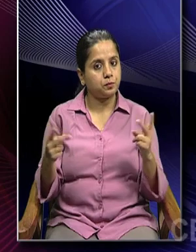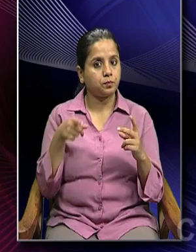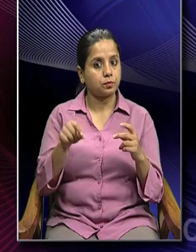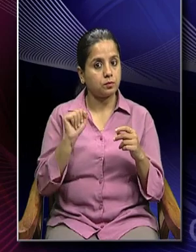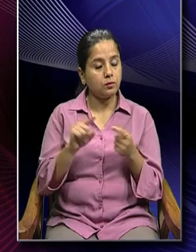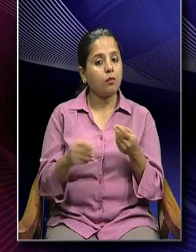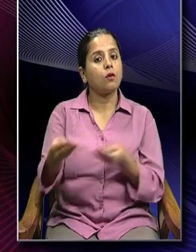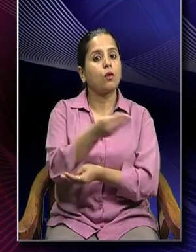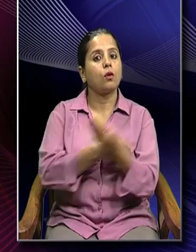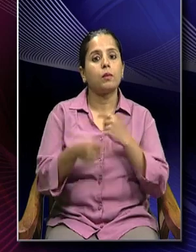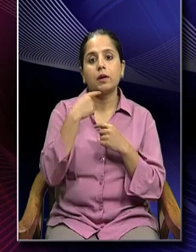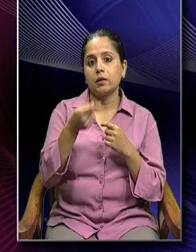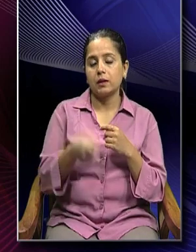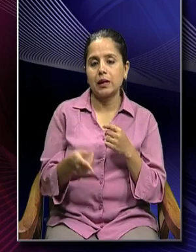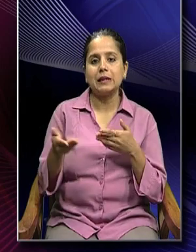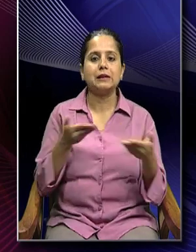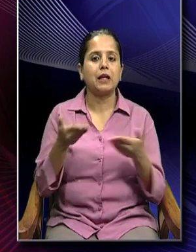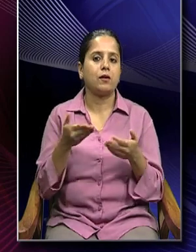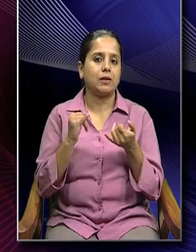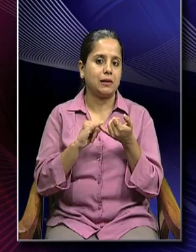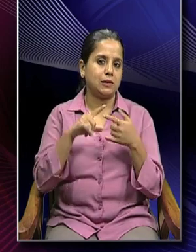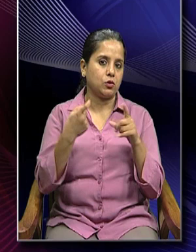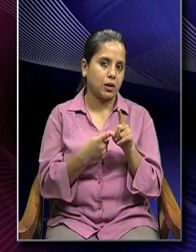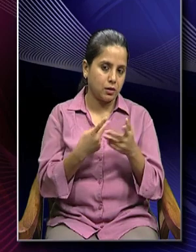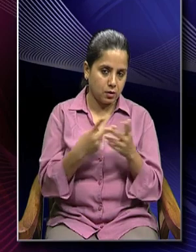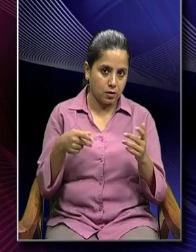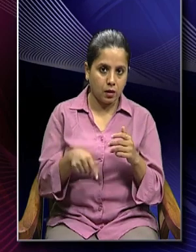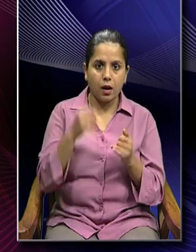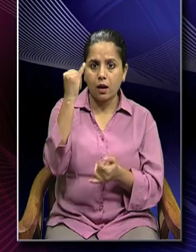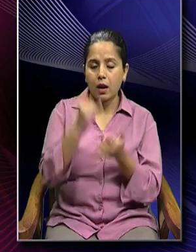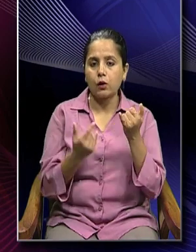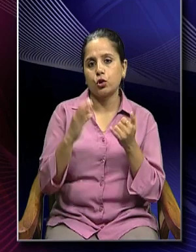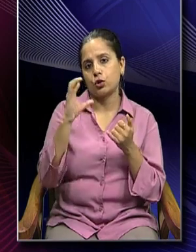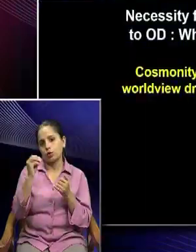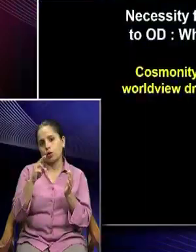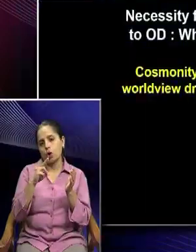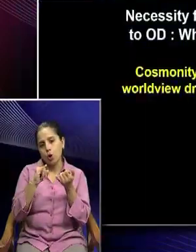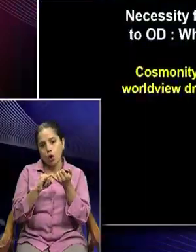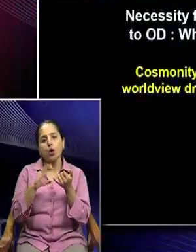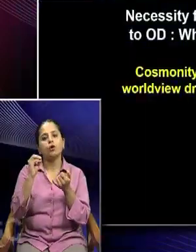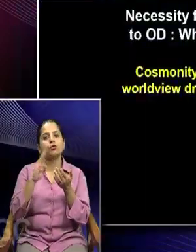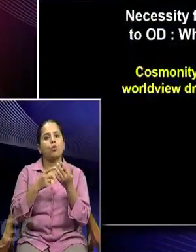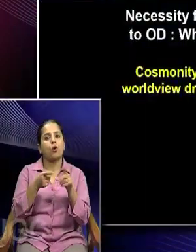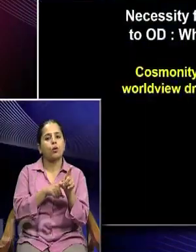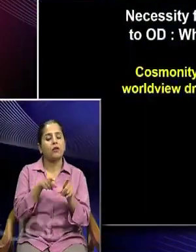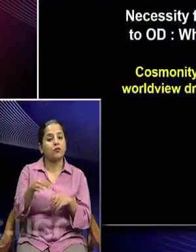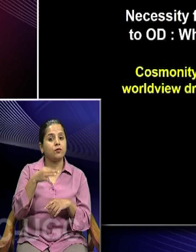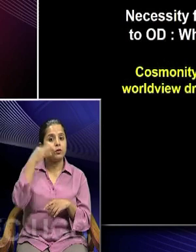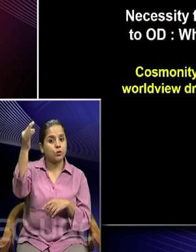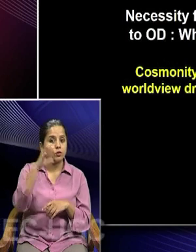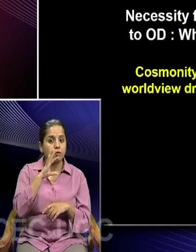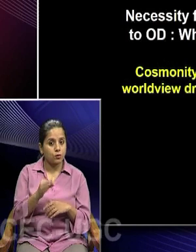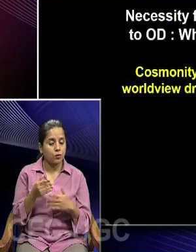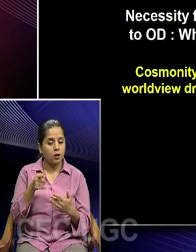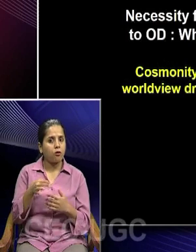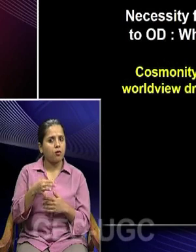economy is basically based on the service sector. The last one is cosmonity, which is actually the future. It is very